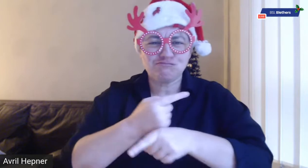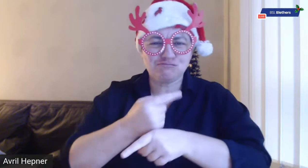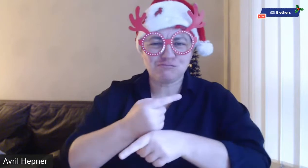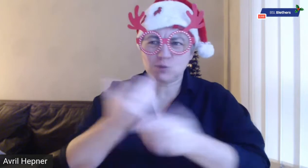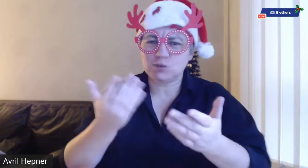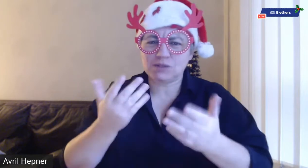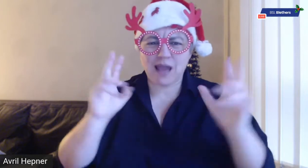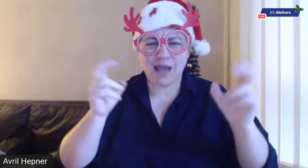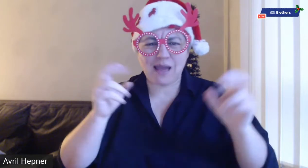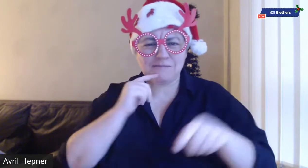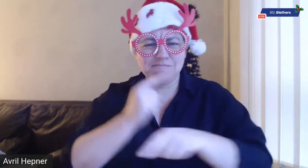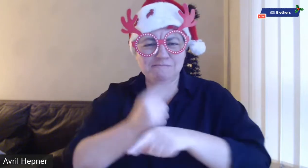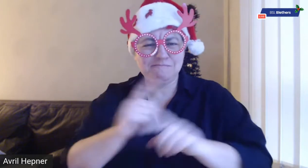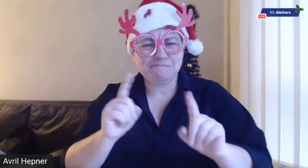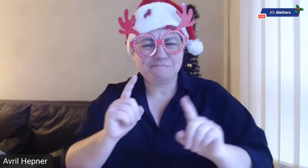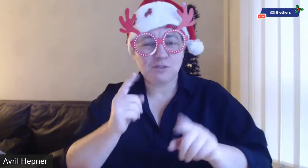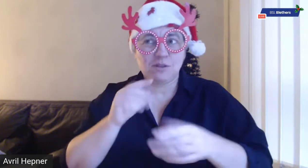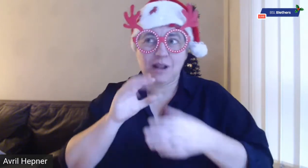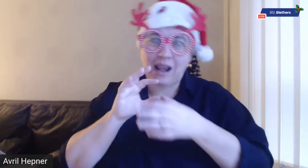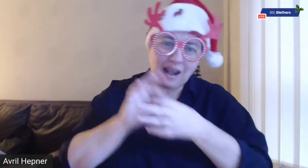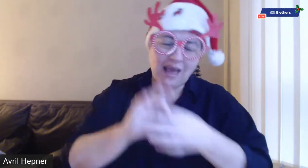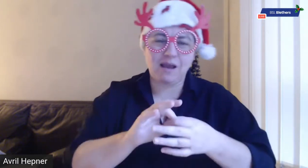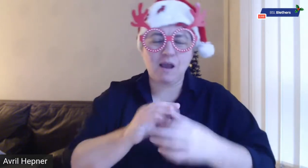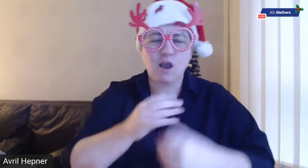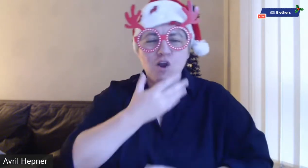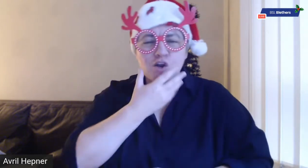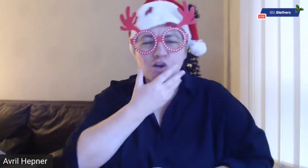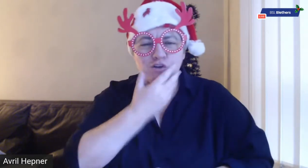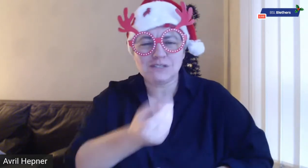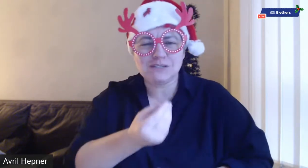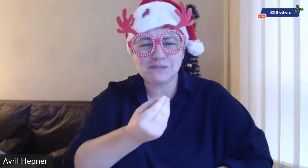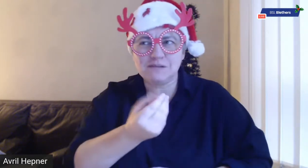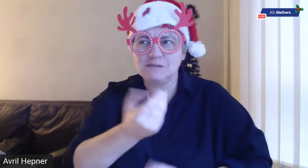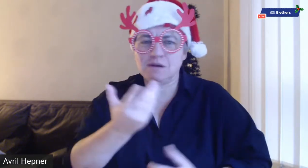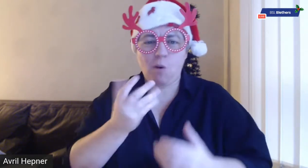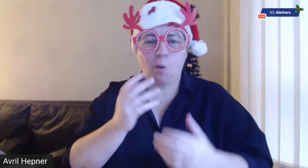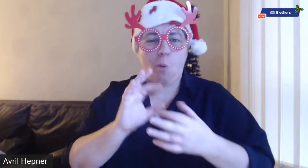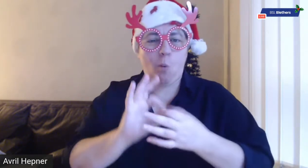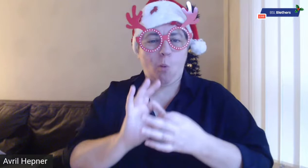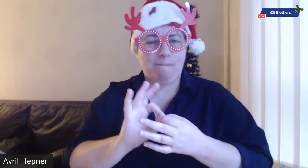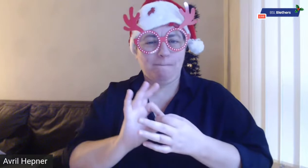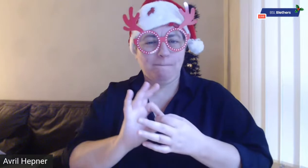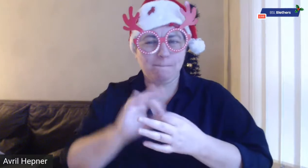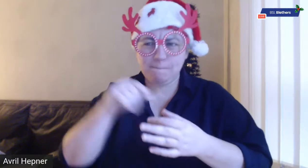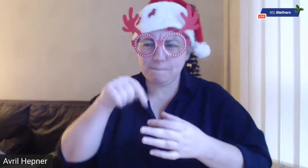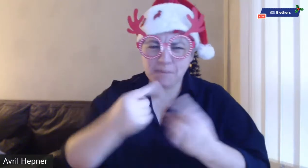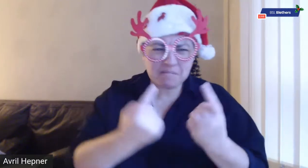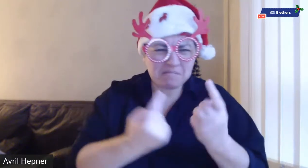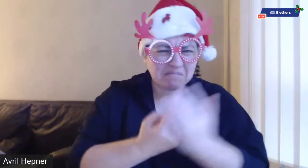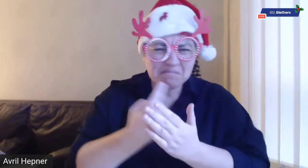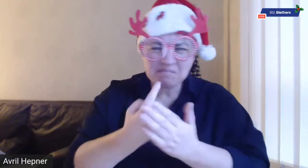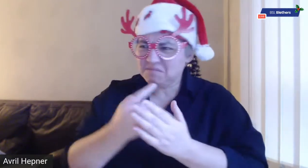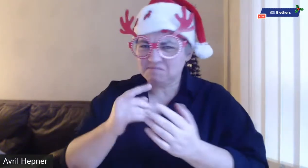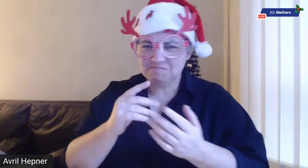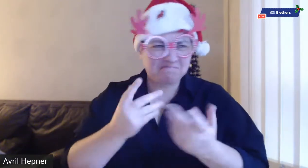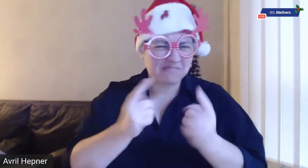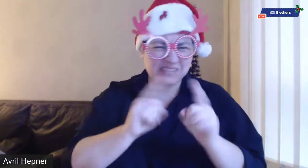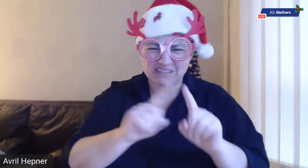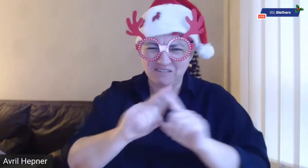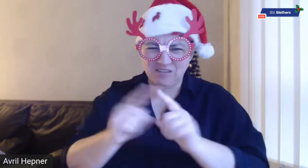So on behalf of BDA Scotland, I'd like to welcome you to our Christmas special, where we're talking about